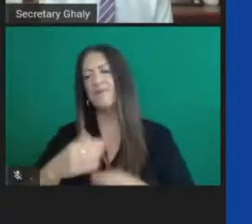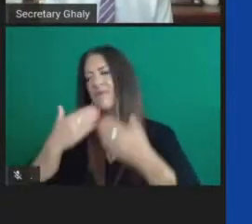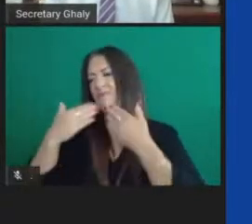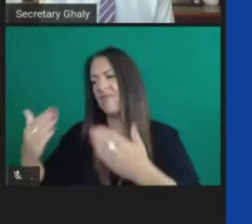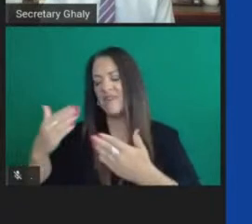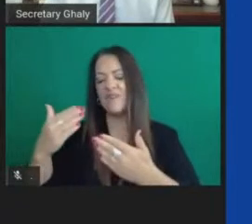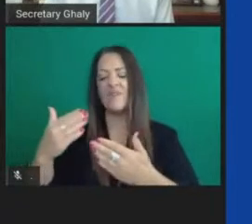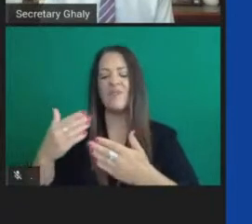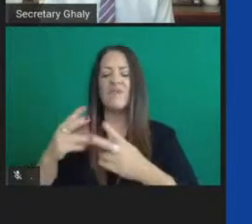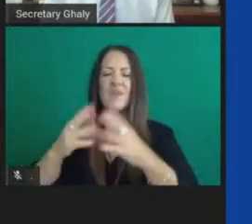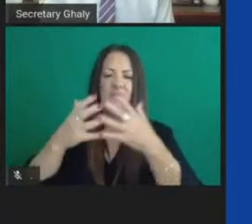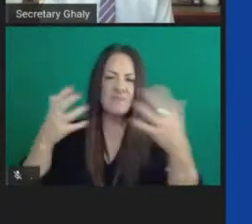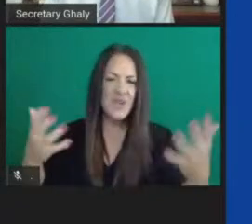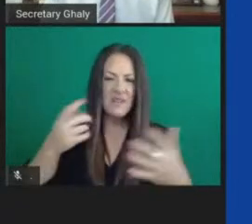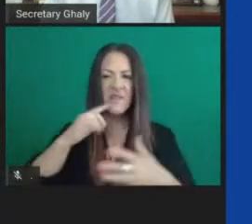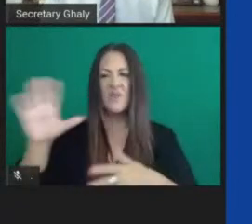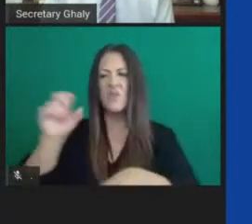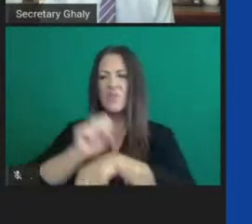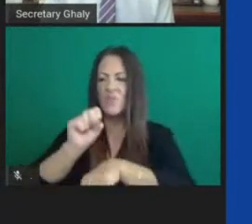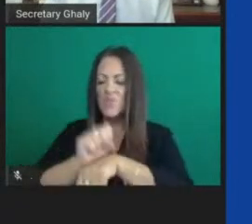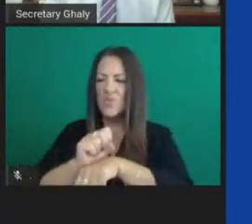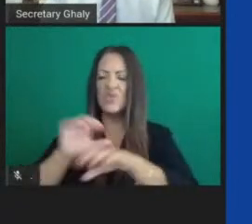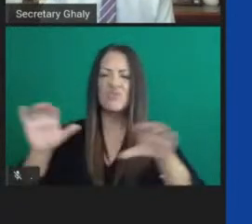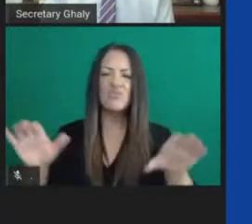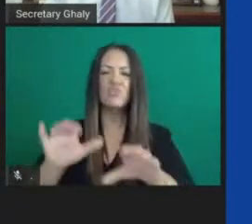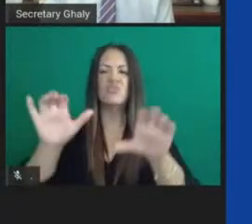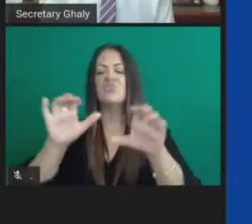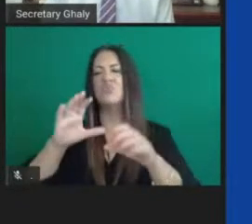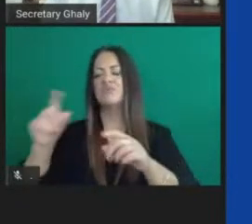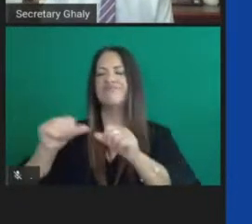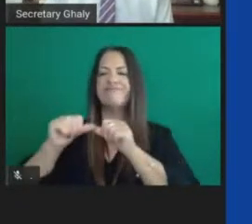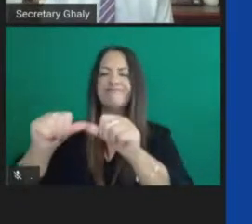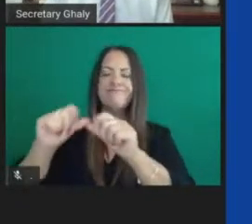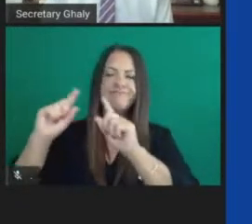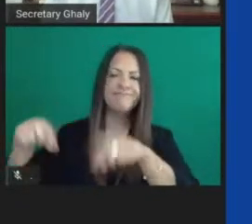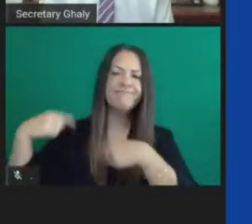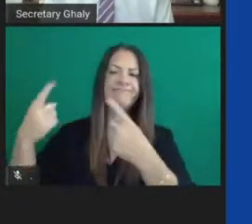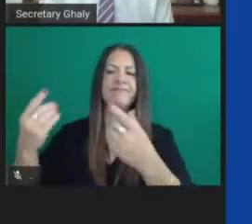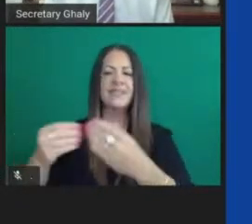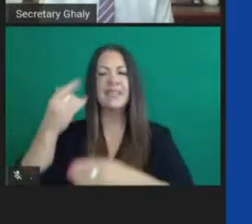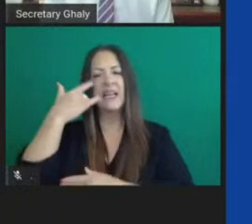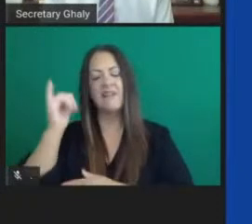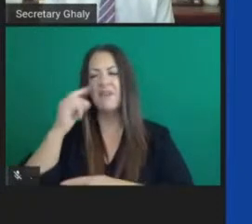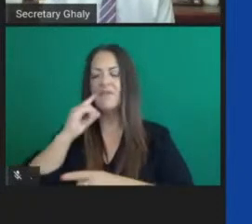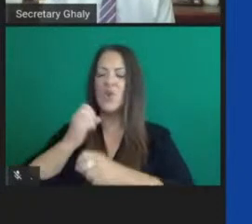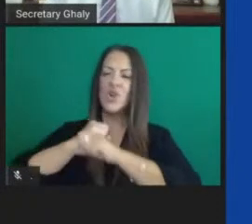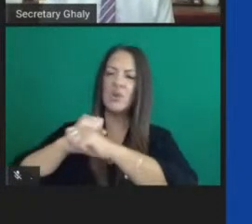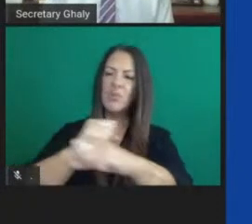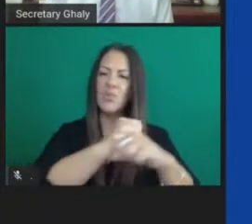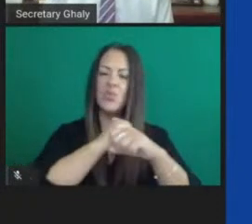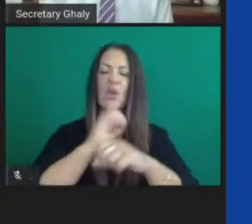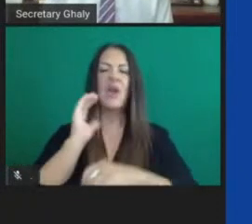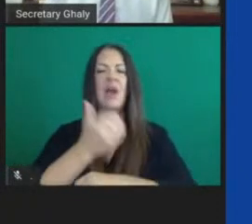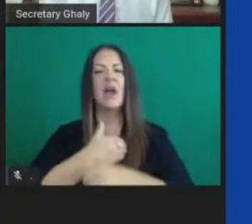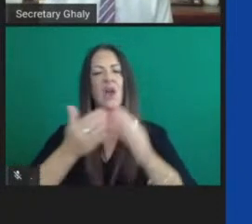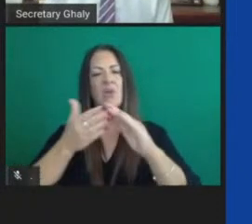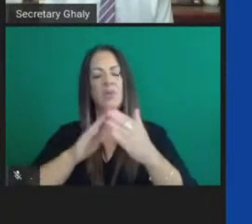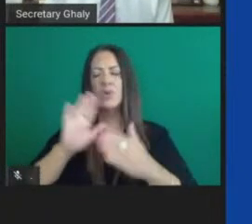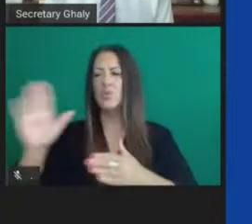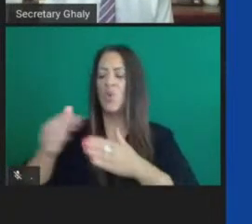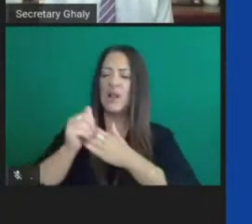Dr. Chavez, for your work here today and just your ongoing work in California to protect communities and especially your